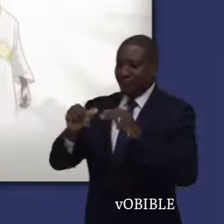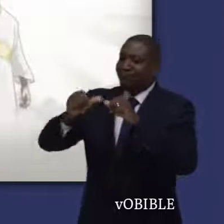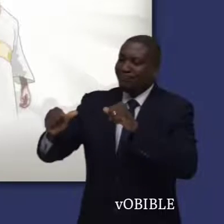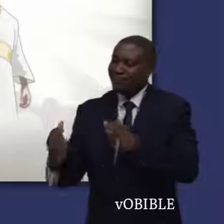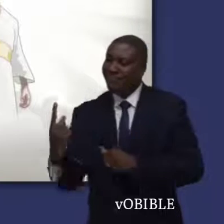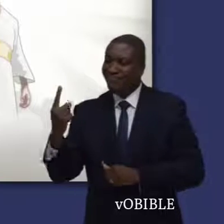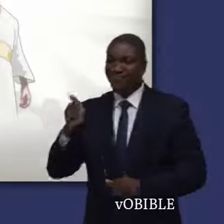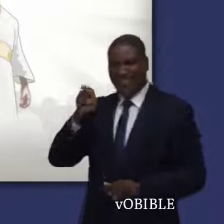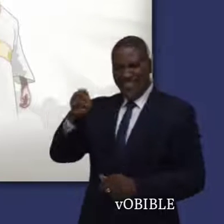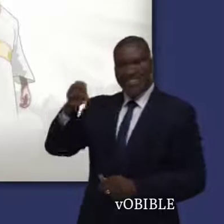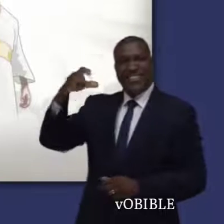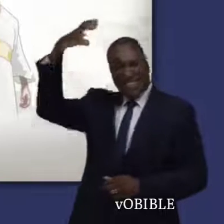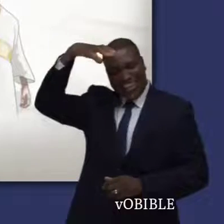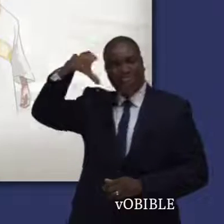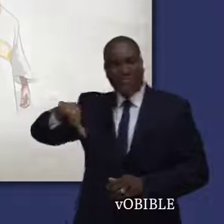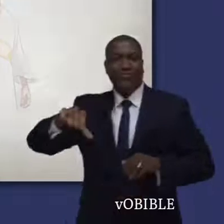kingdom.